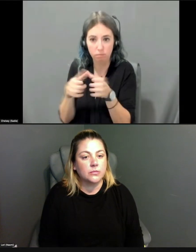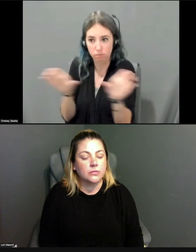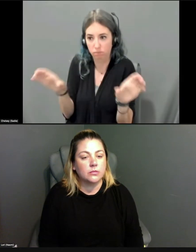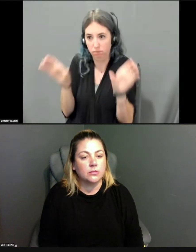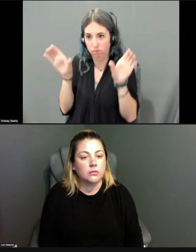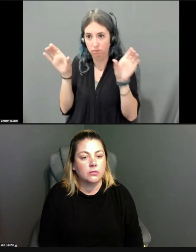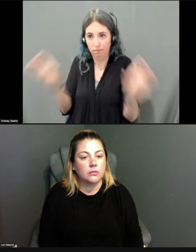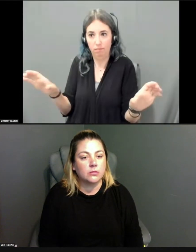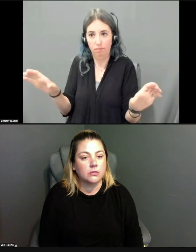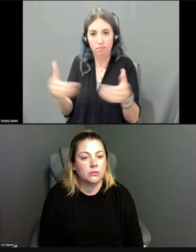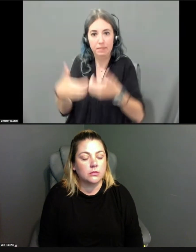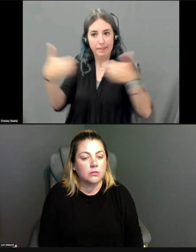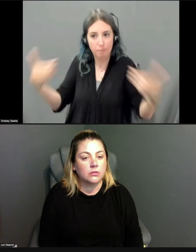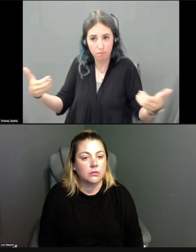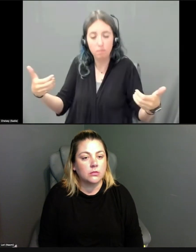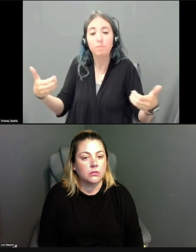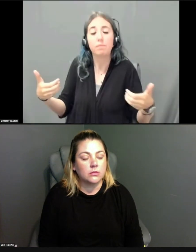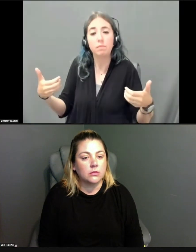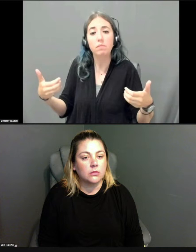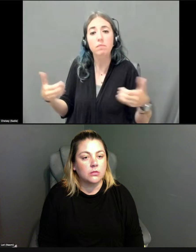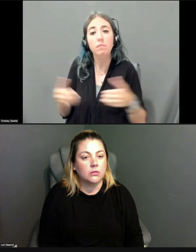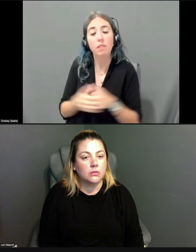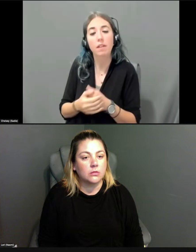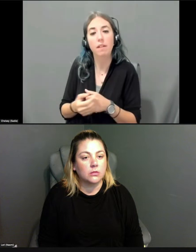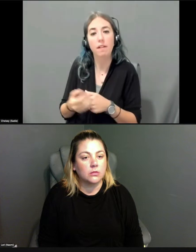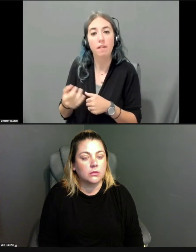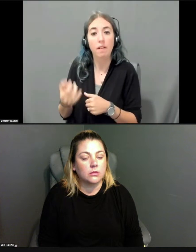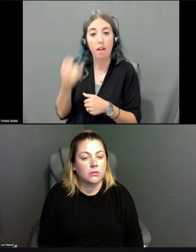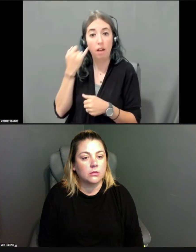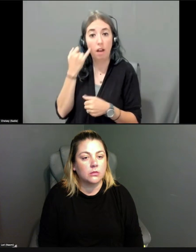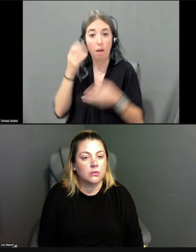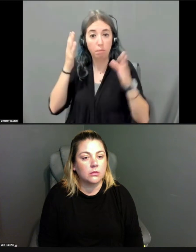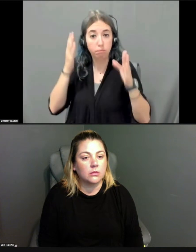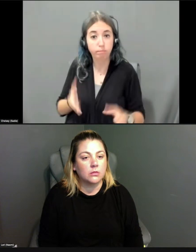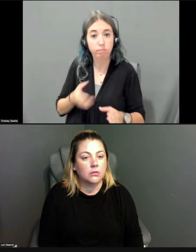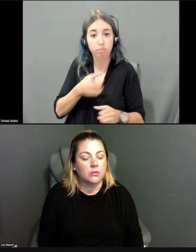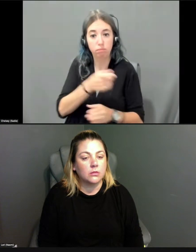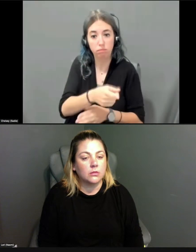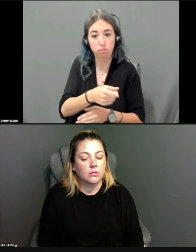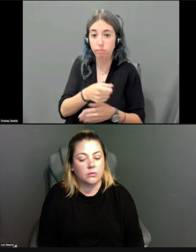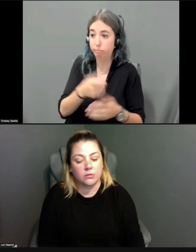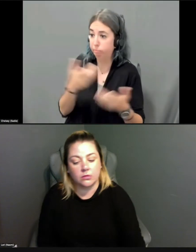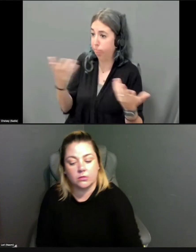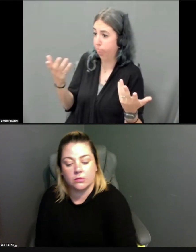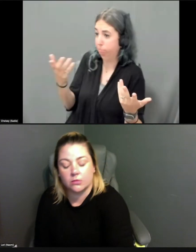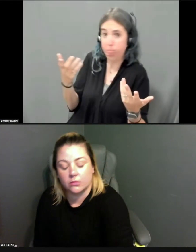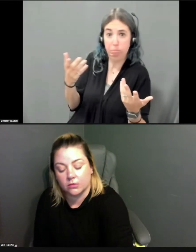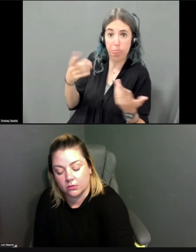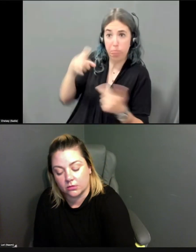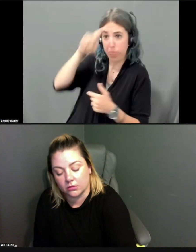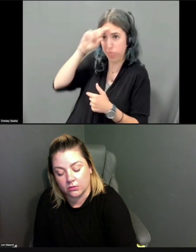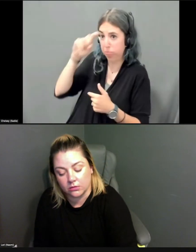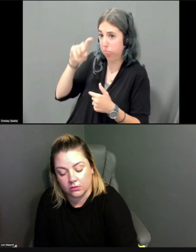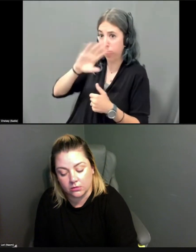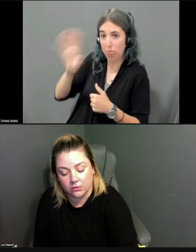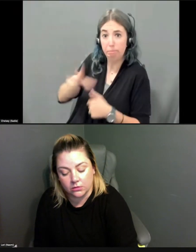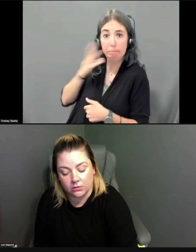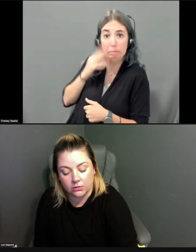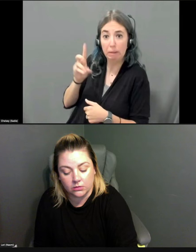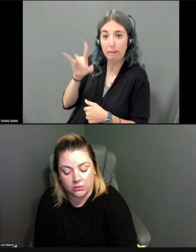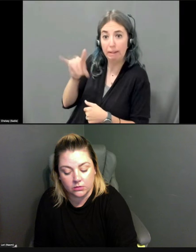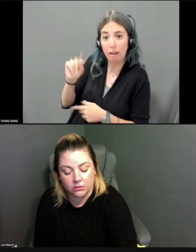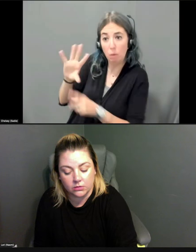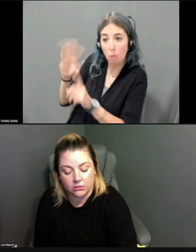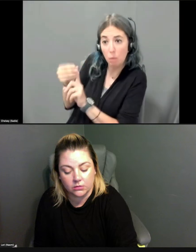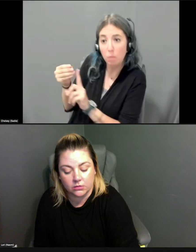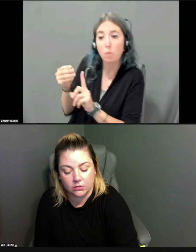who is either new to learning about diet culture, or for those of us even who have been